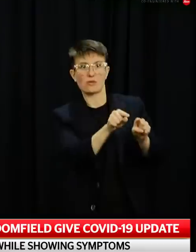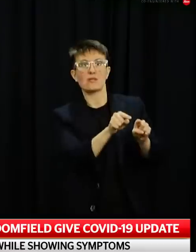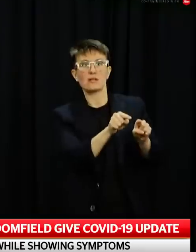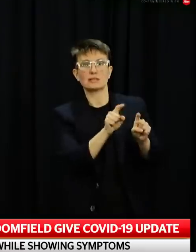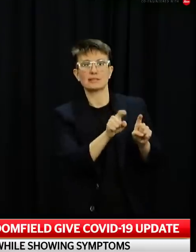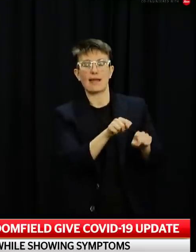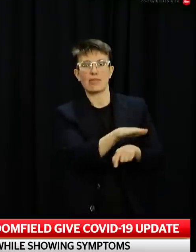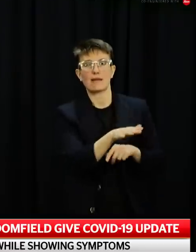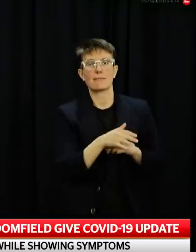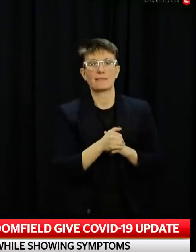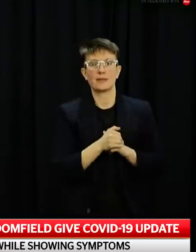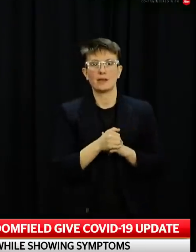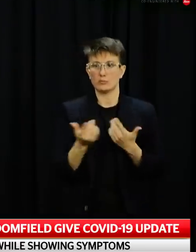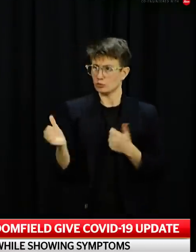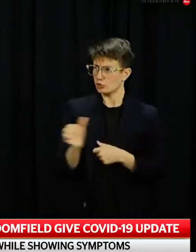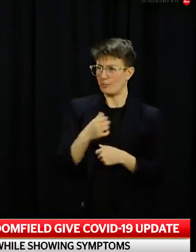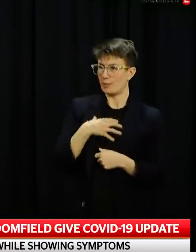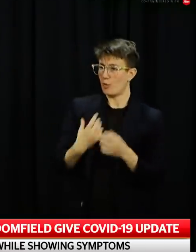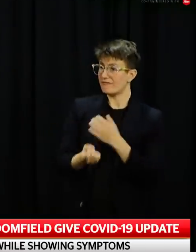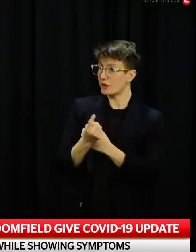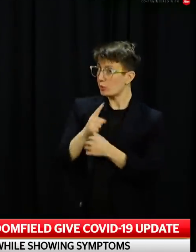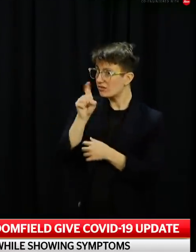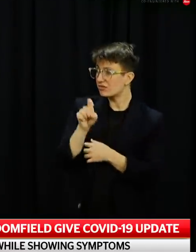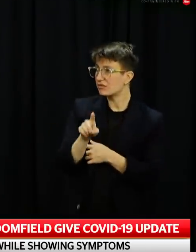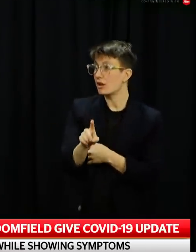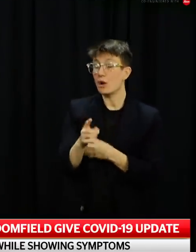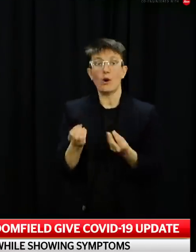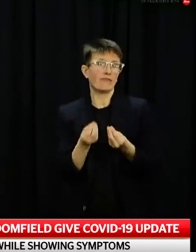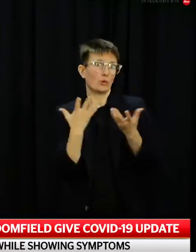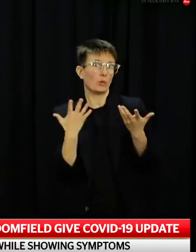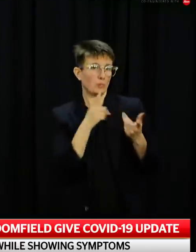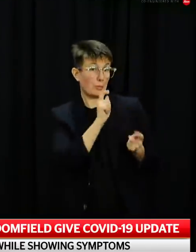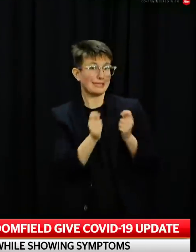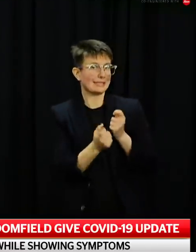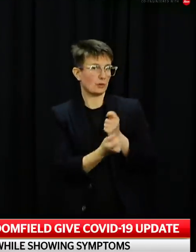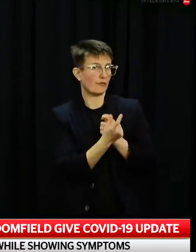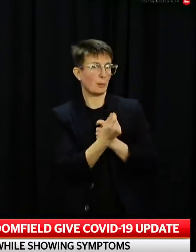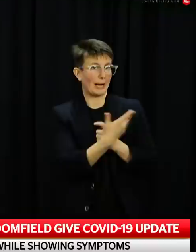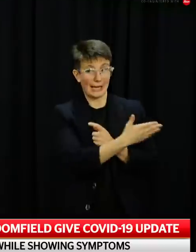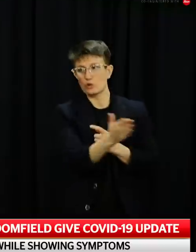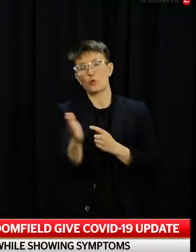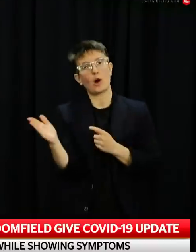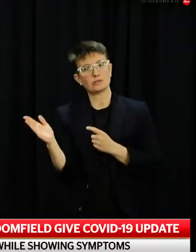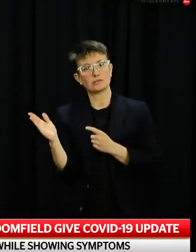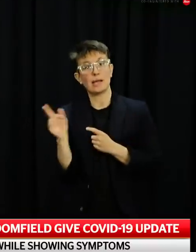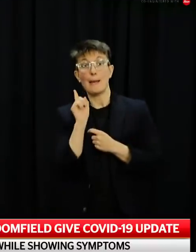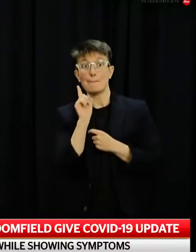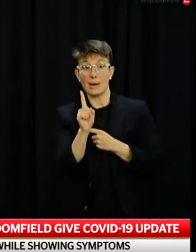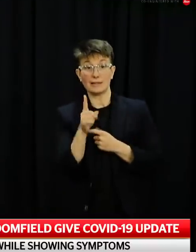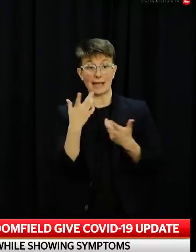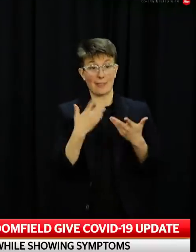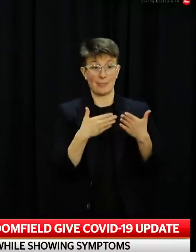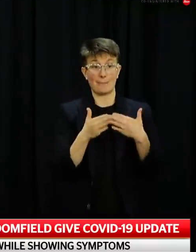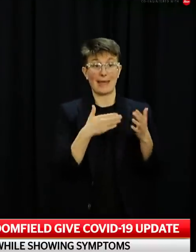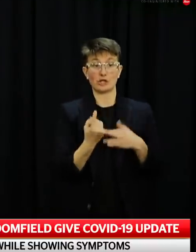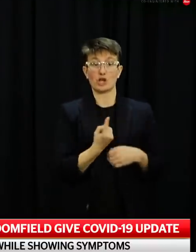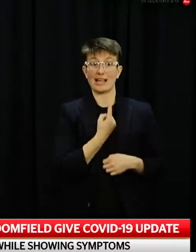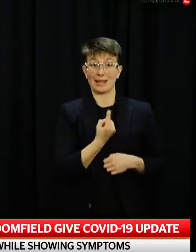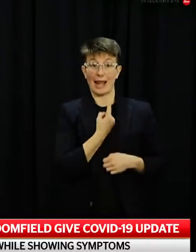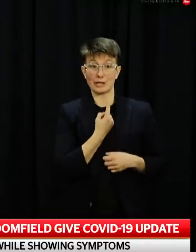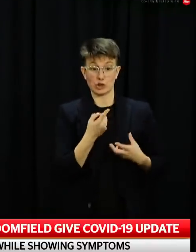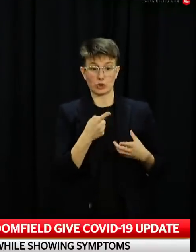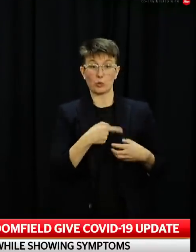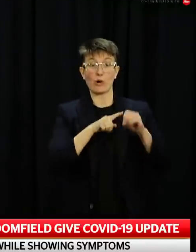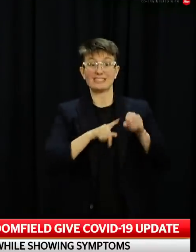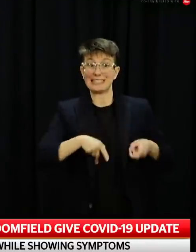Well, of course, we have had testing across all of those sites. But at the MIQ, we've targeted a higher frequency of